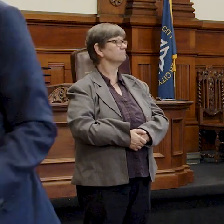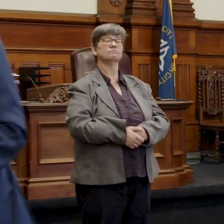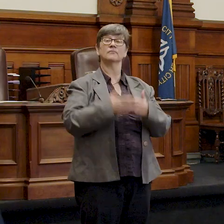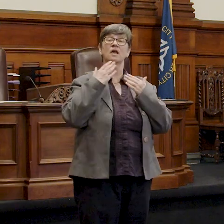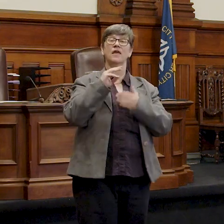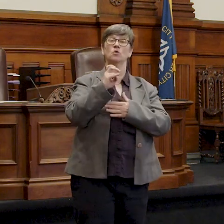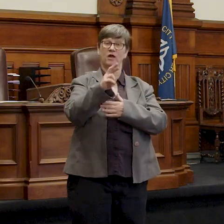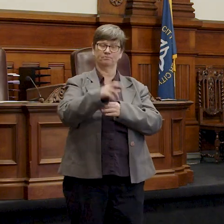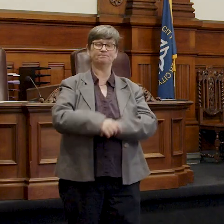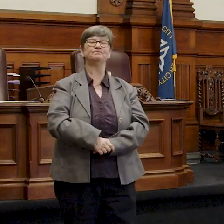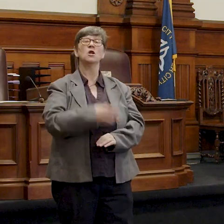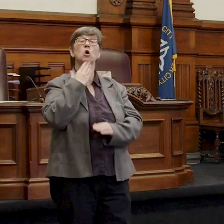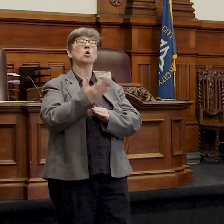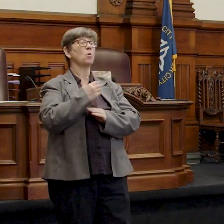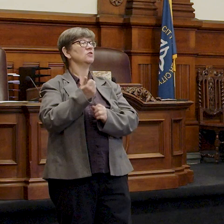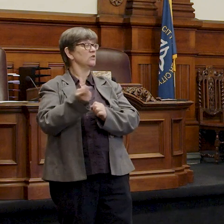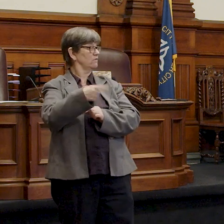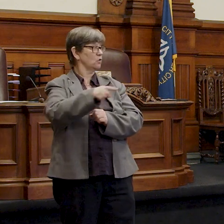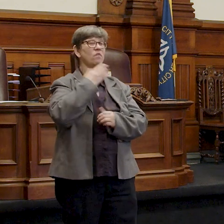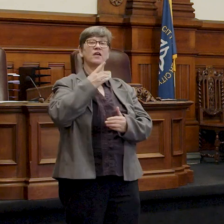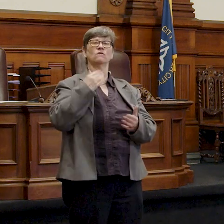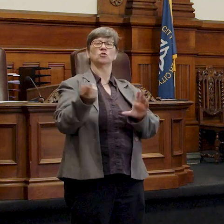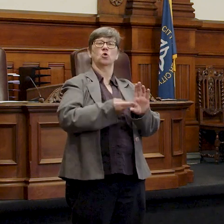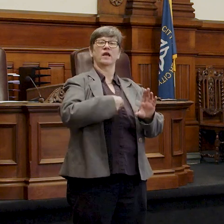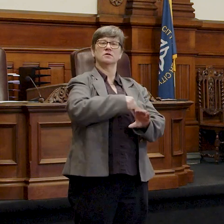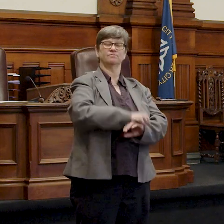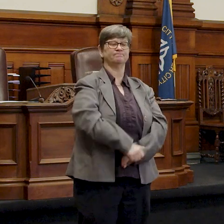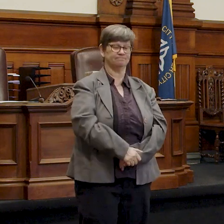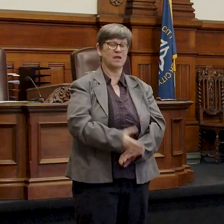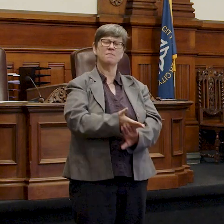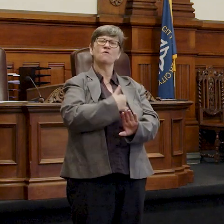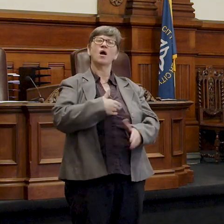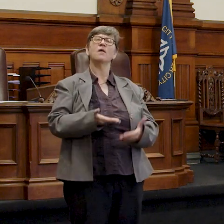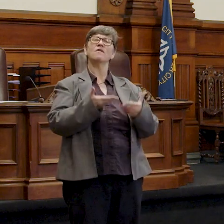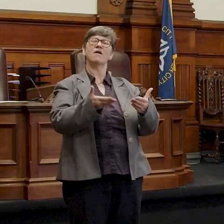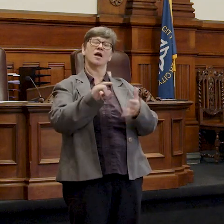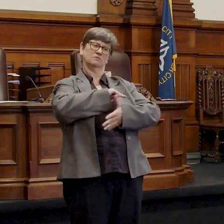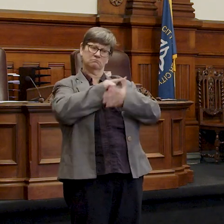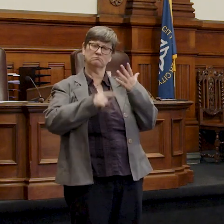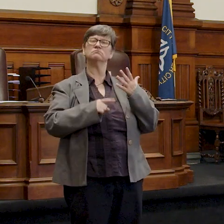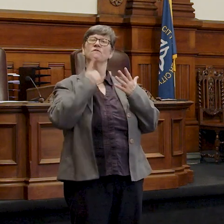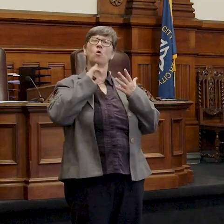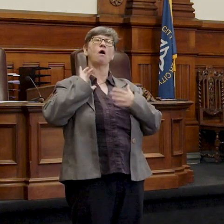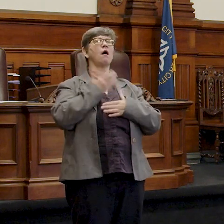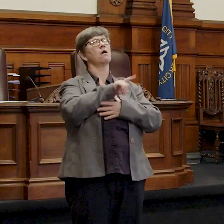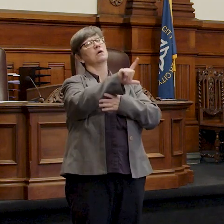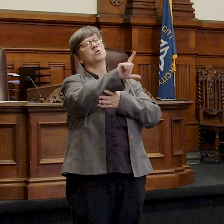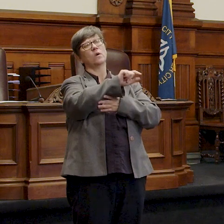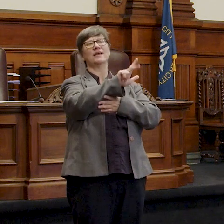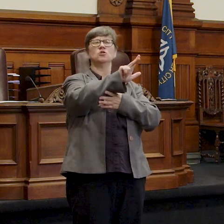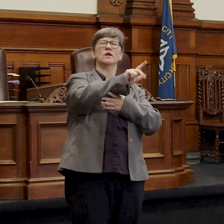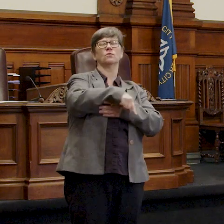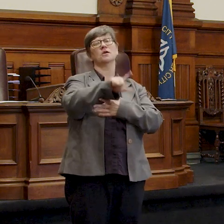Thank you, Mayor. Good morning to each of you, and thank you for joining us. Before I provide an overview of our 2023-24